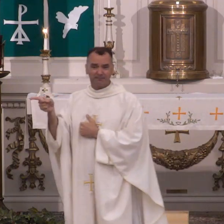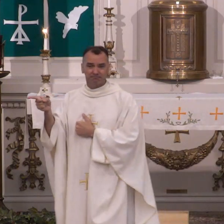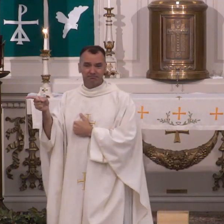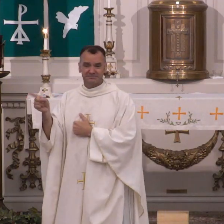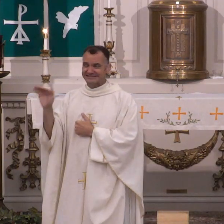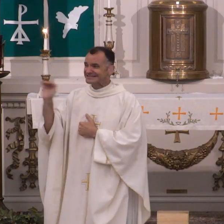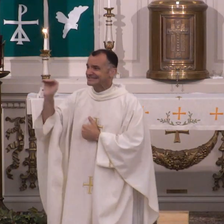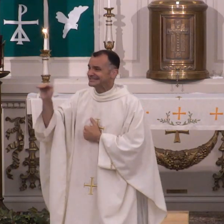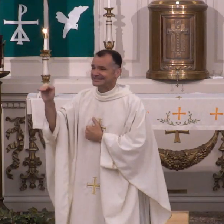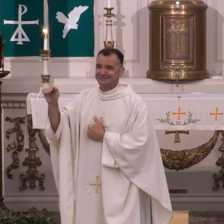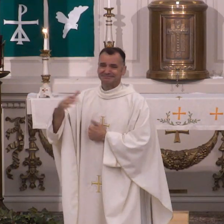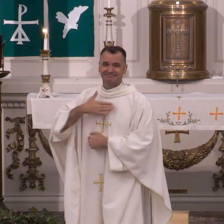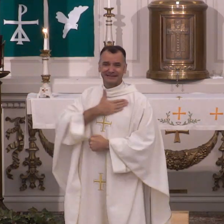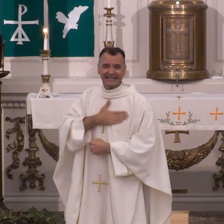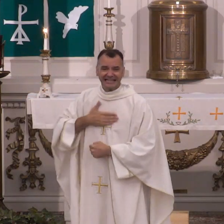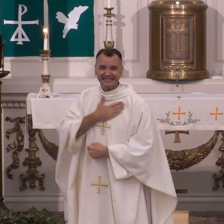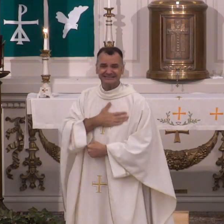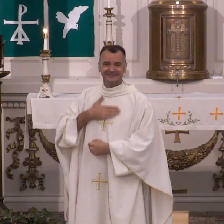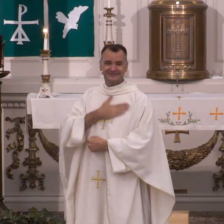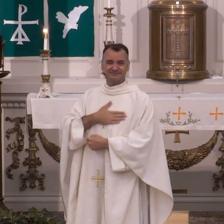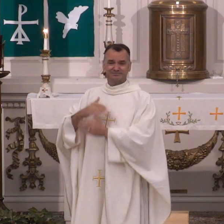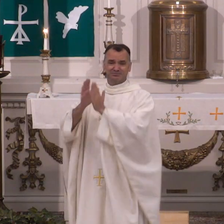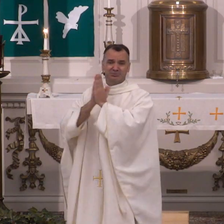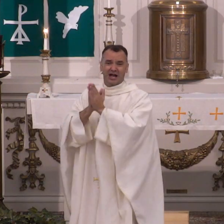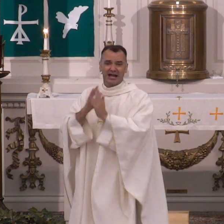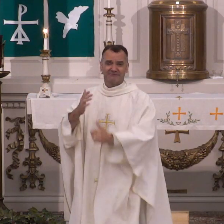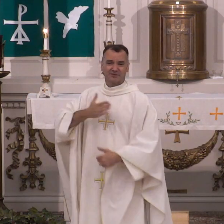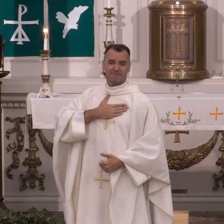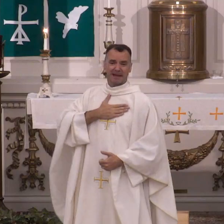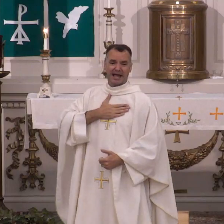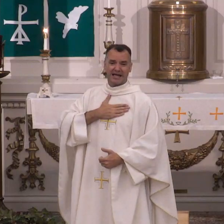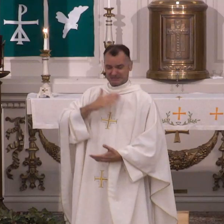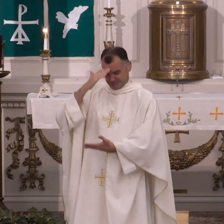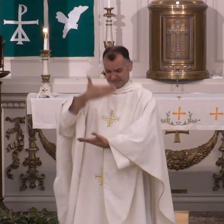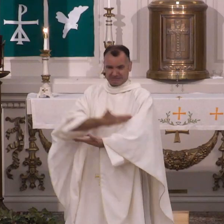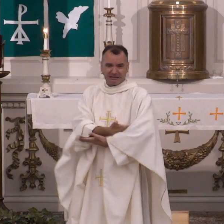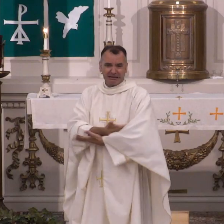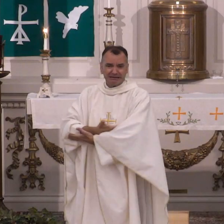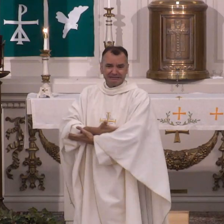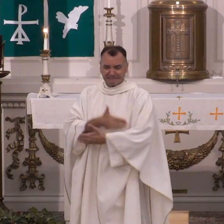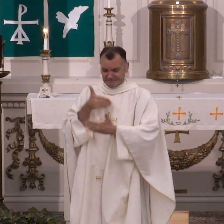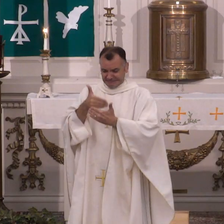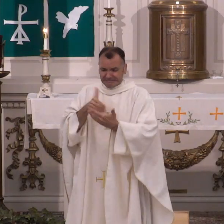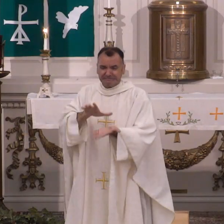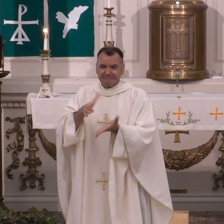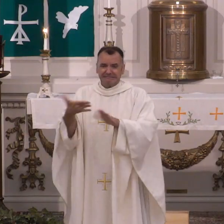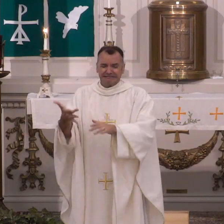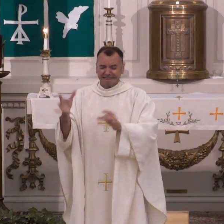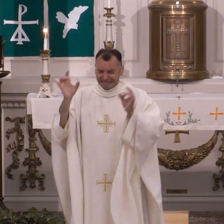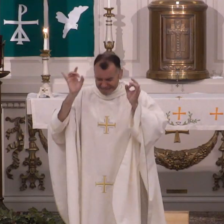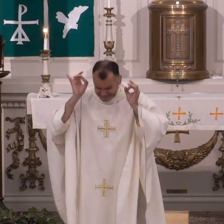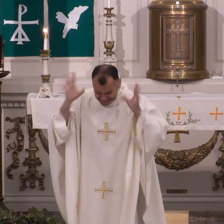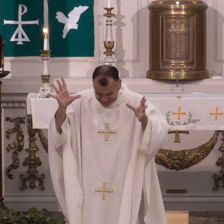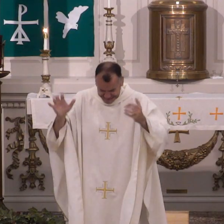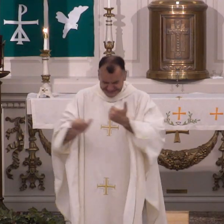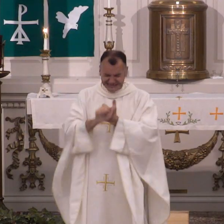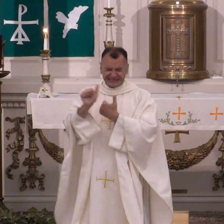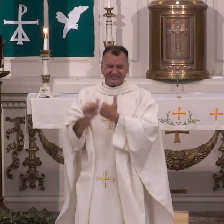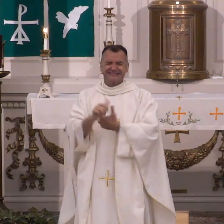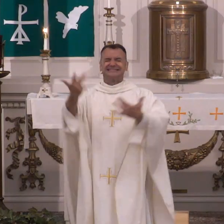When he was a child, he fell ill and his mother prayed for her son to be healed.